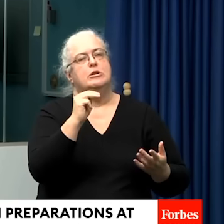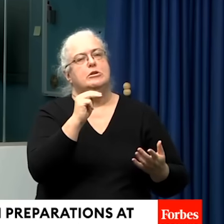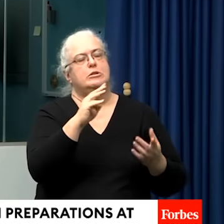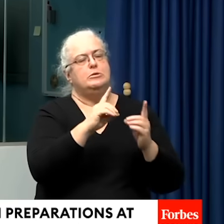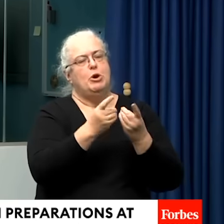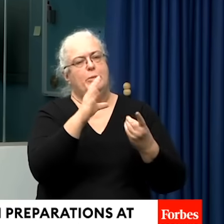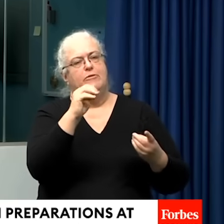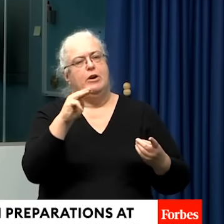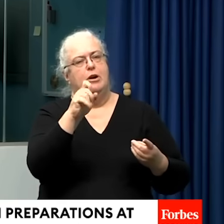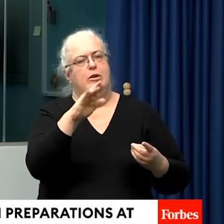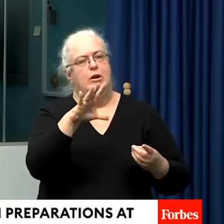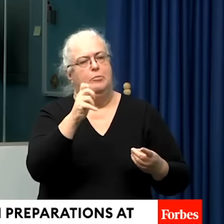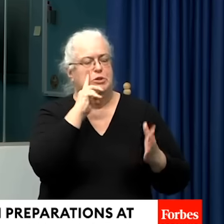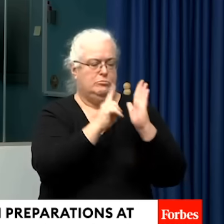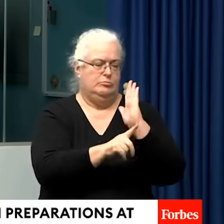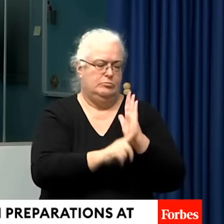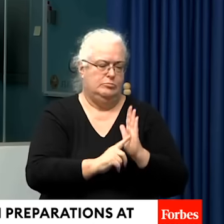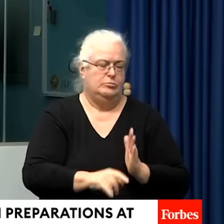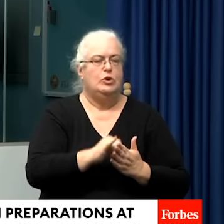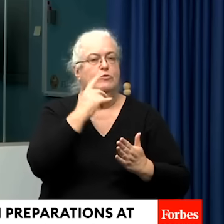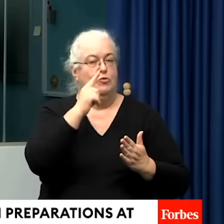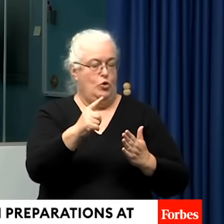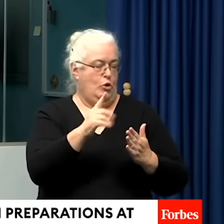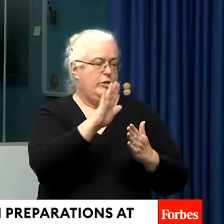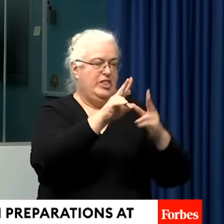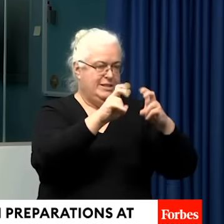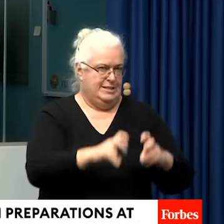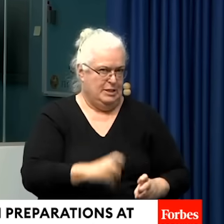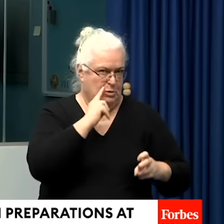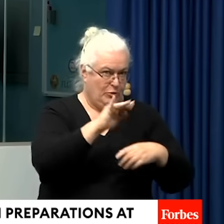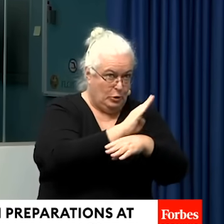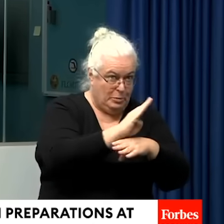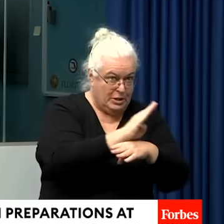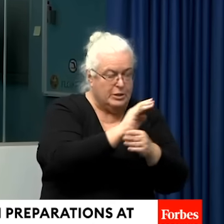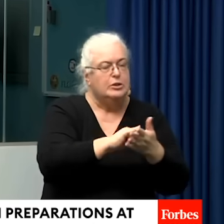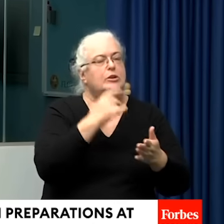Assessment Survey to help assess the needs of impacted businesses. You can complete the survey by visiting